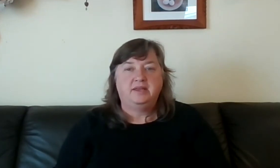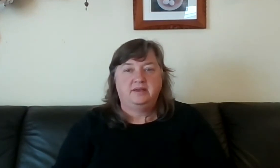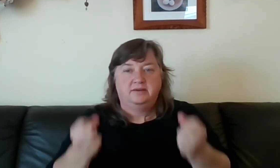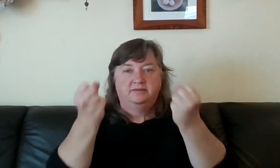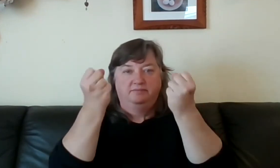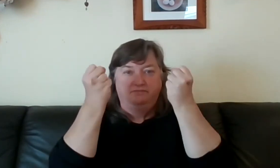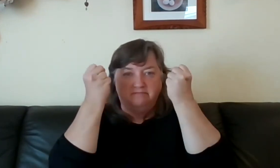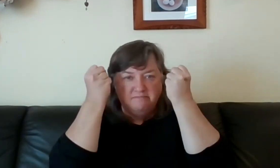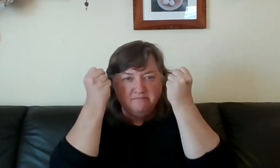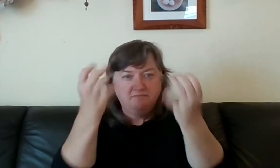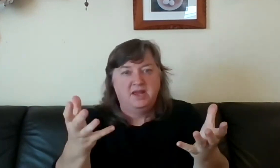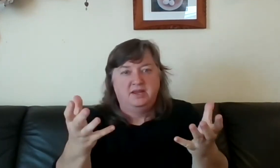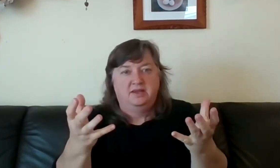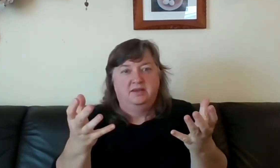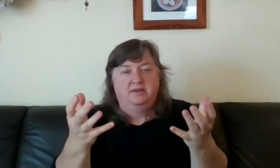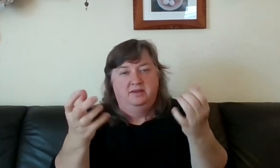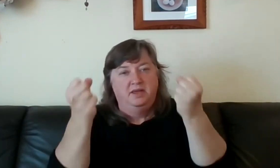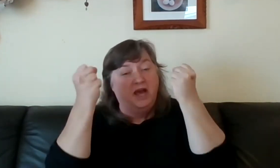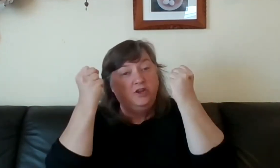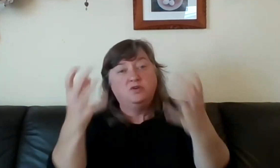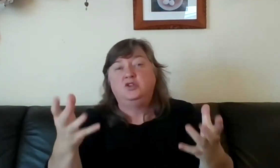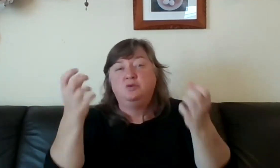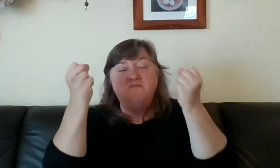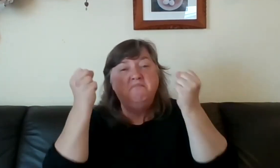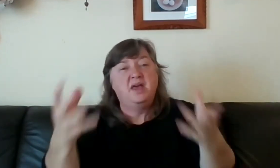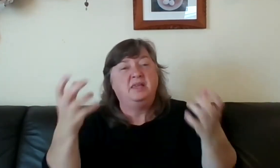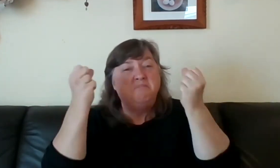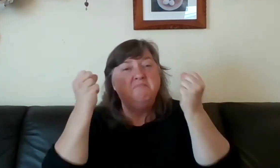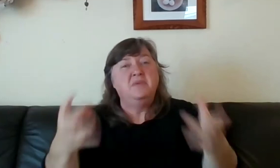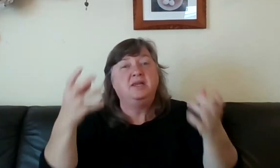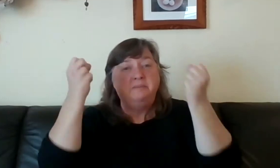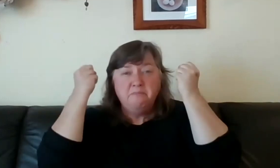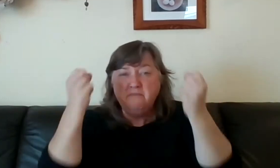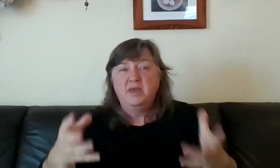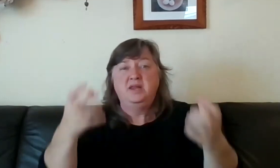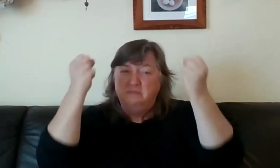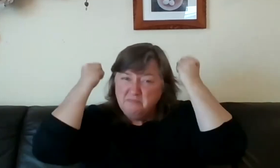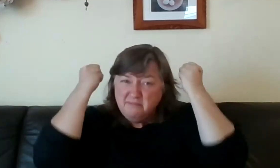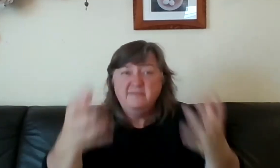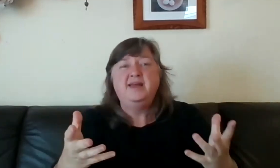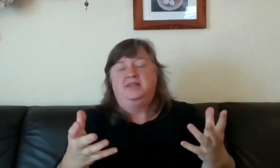Many. Many. And you can do many, many, many, many,